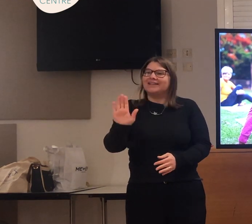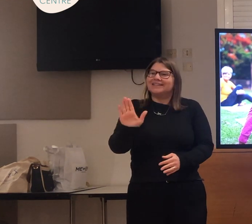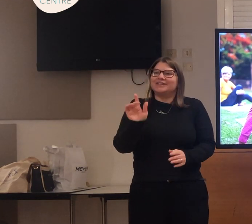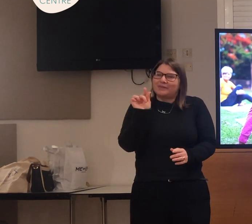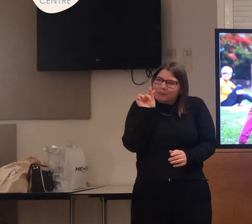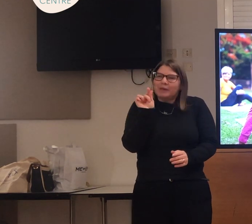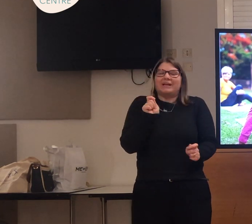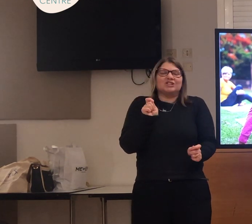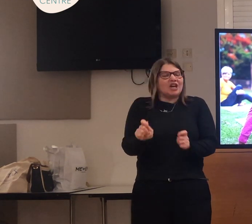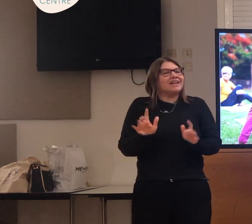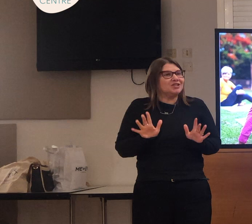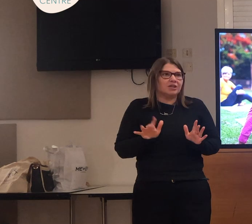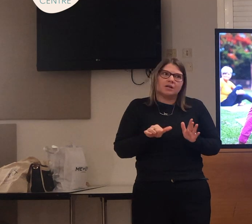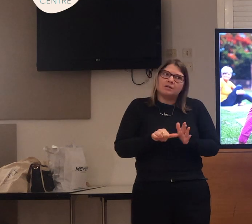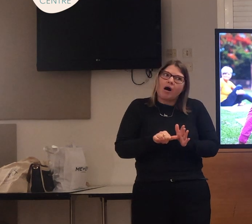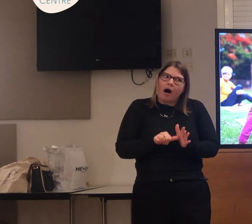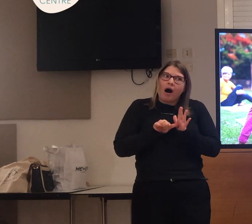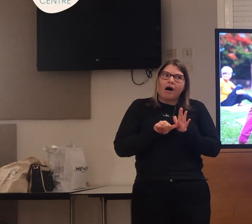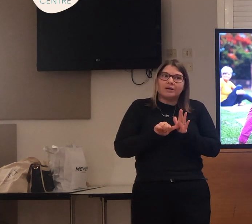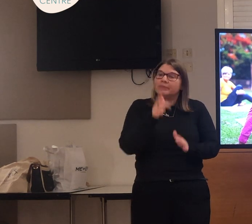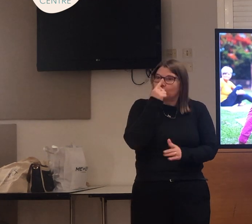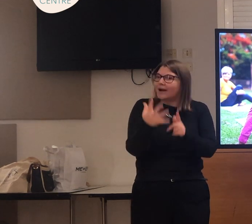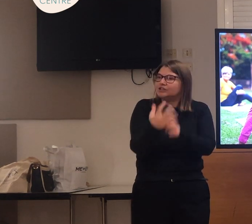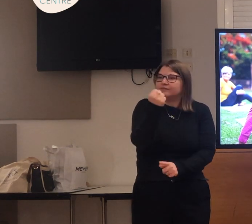Really hard, but totally possible.